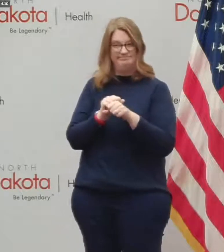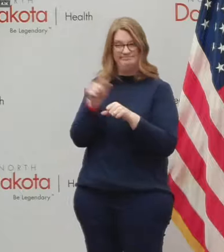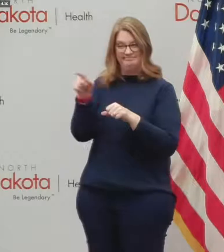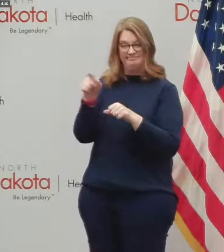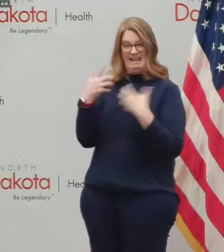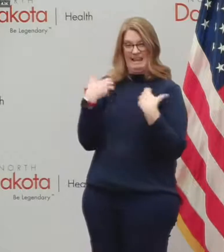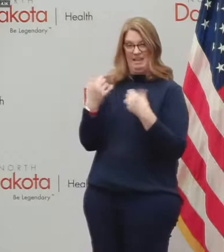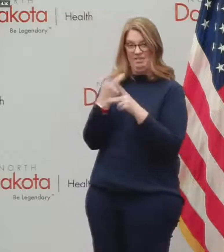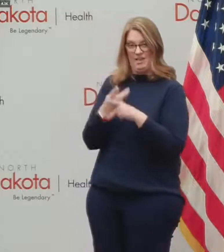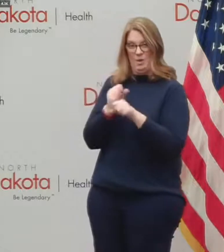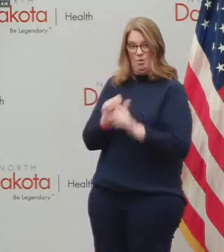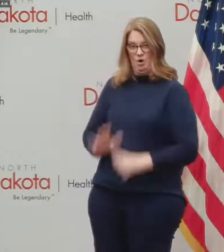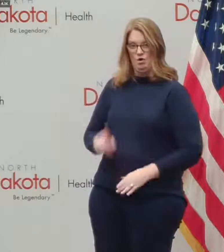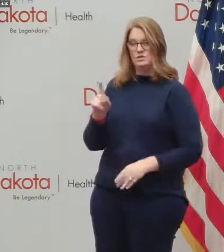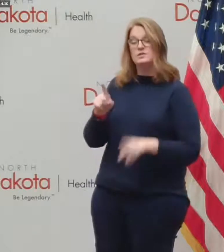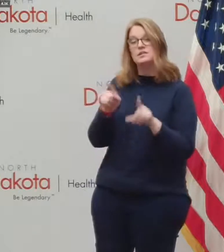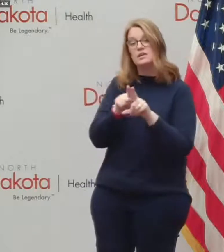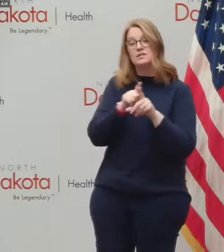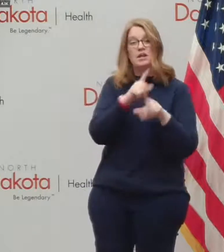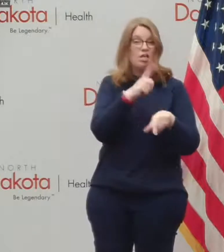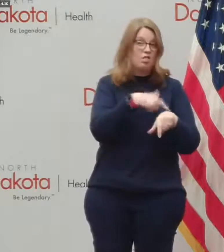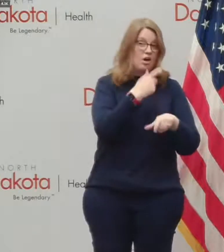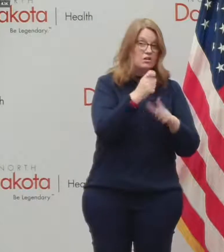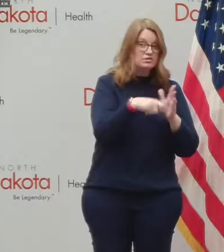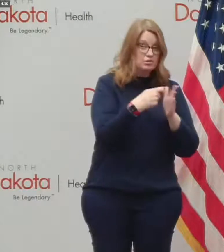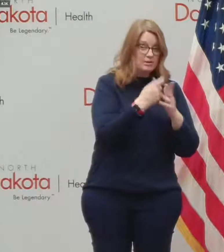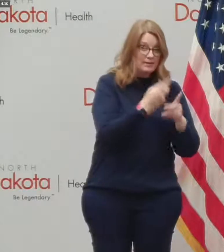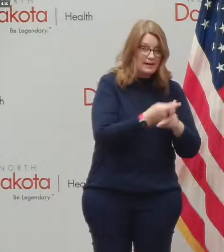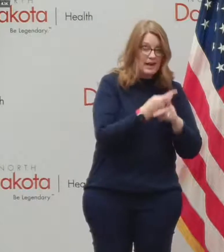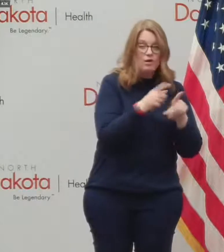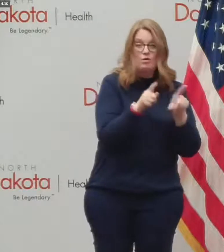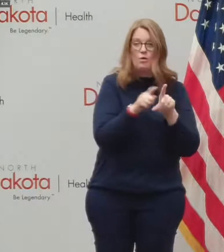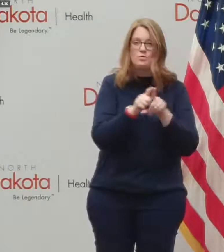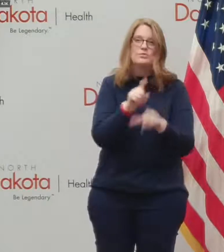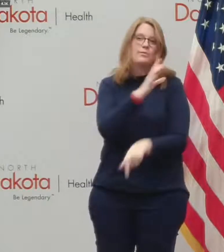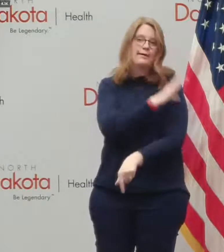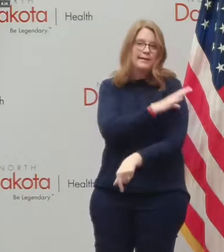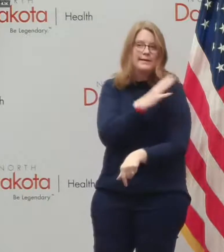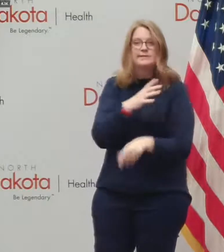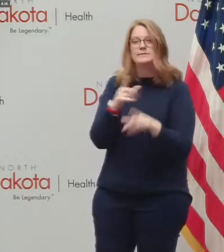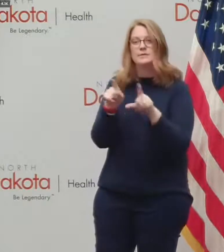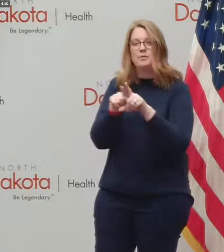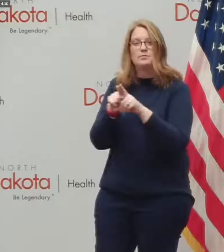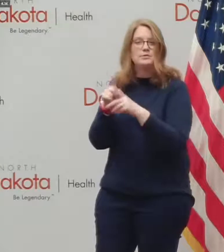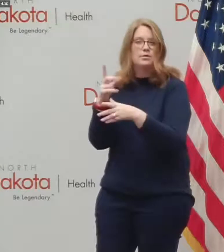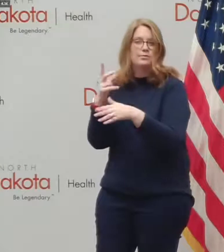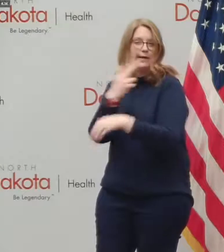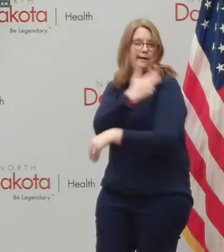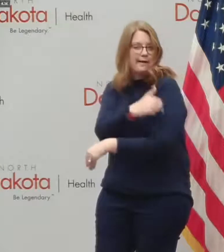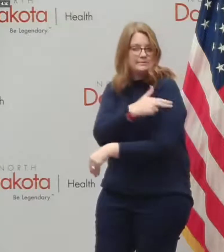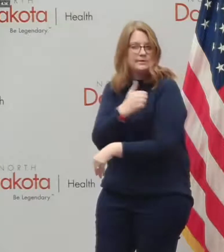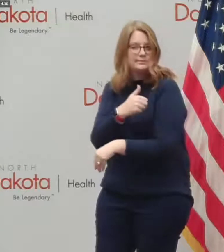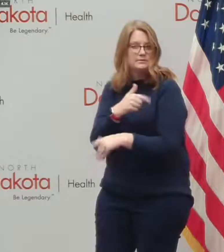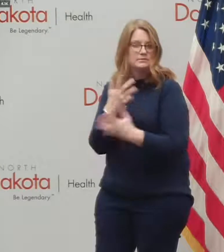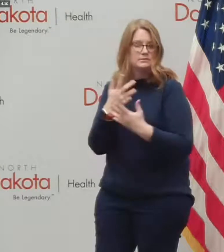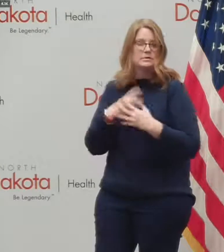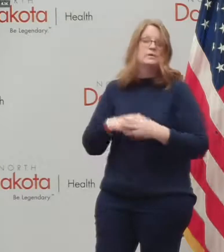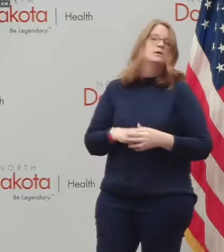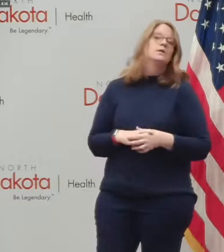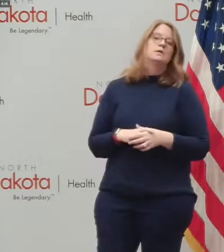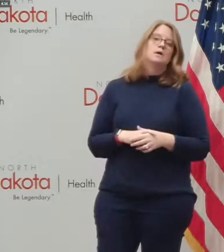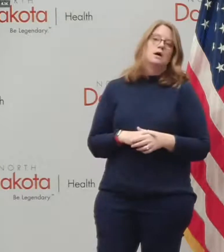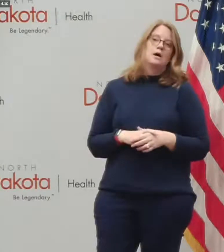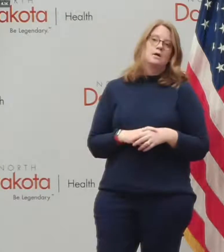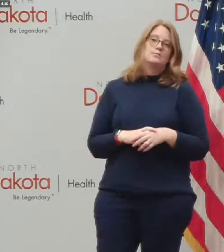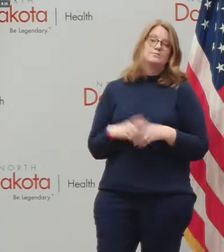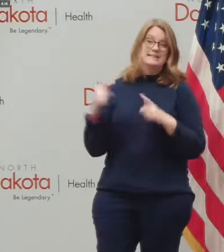lines, both in long-term care and in clinical and in inpatient situations.